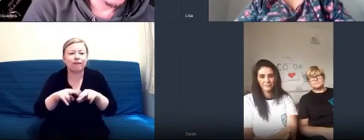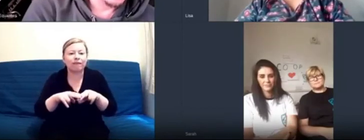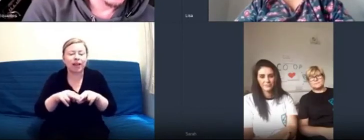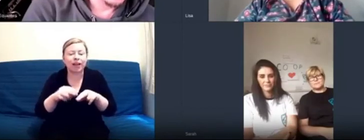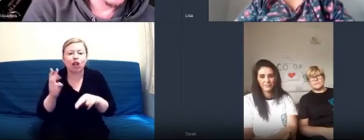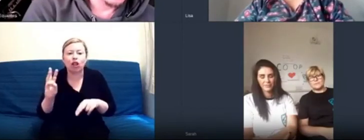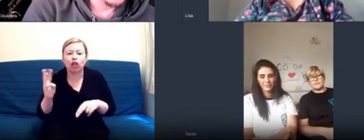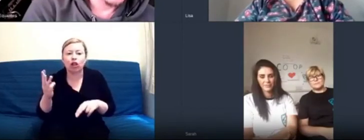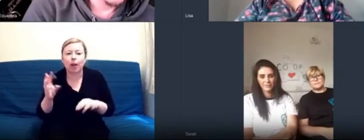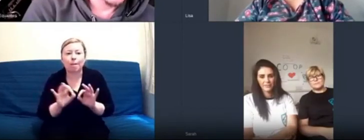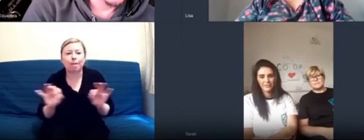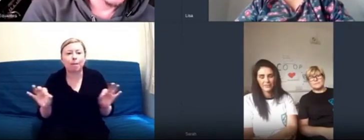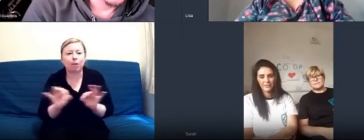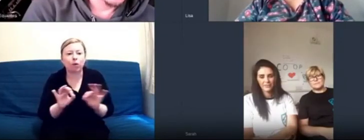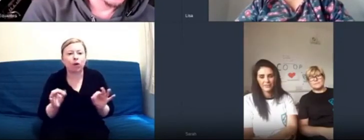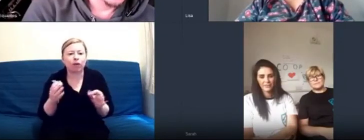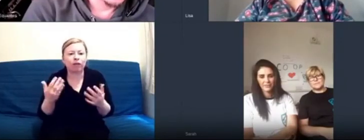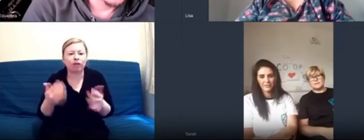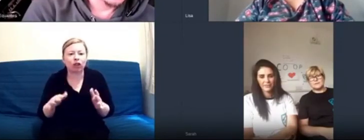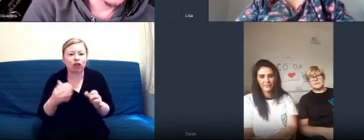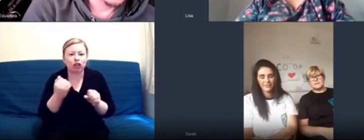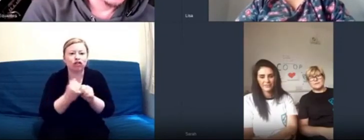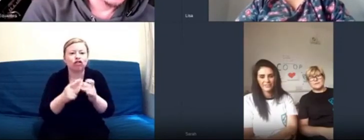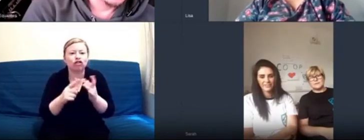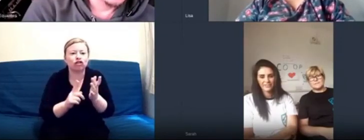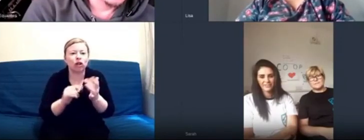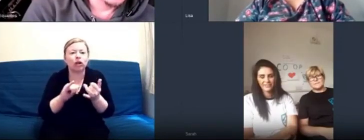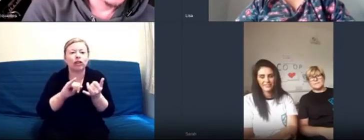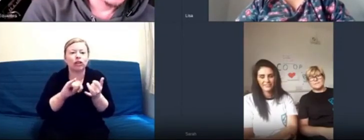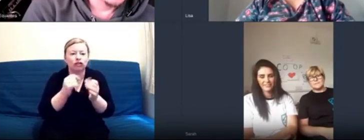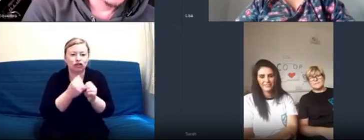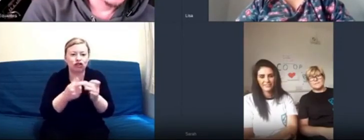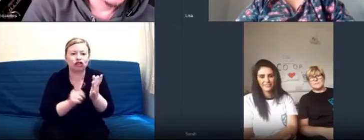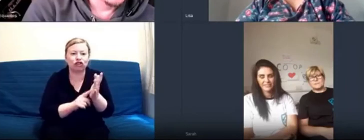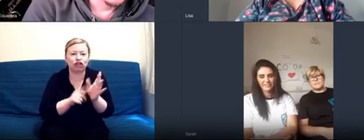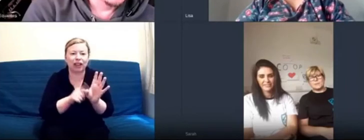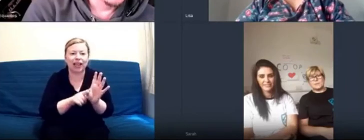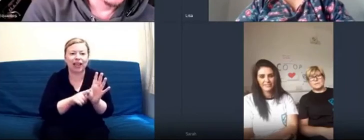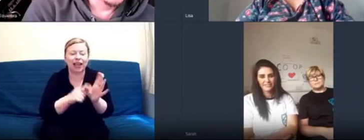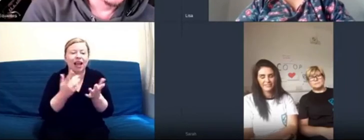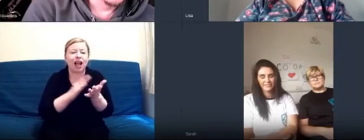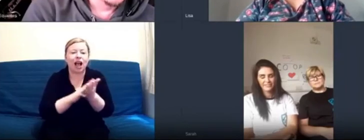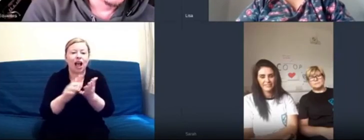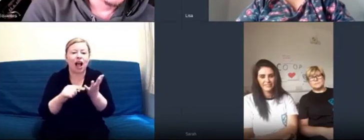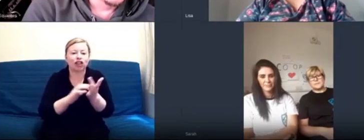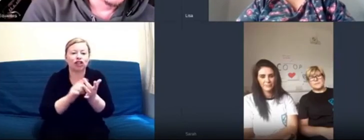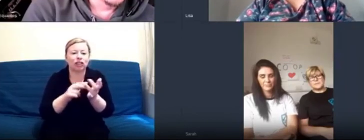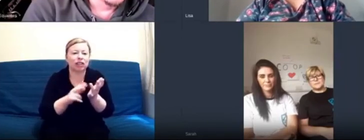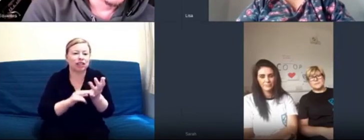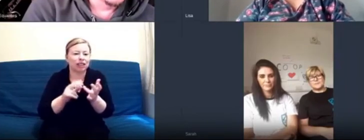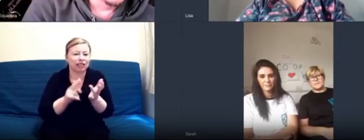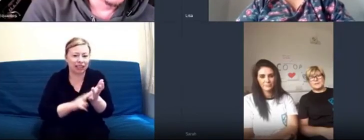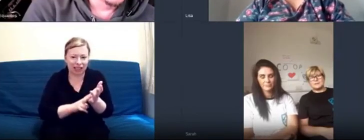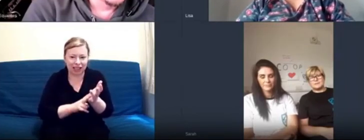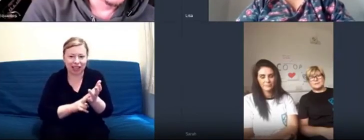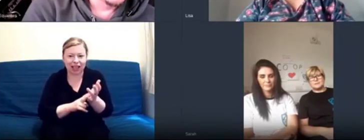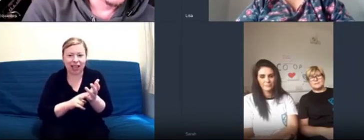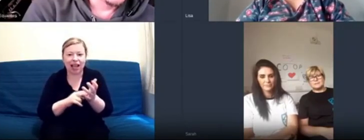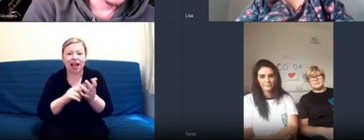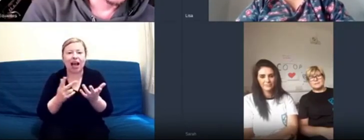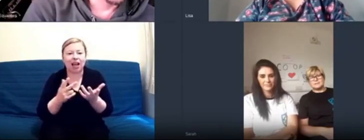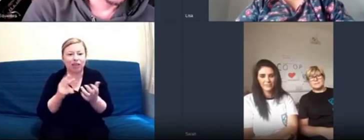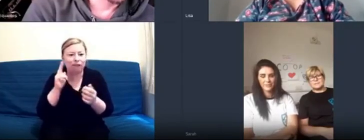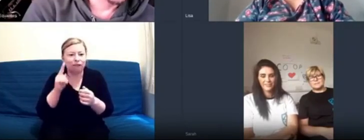is music from Yili Hutchison, and tomorrow's Let's Chats at 11 a.m. with Fife College